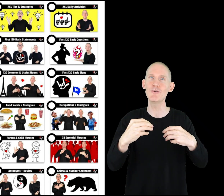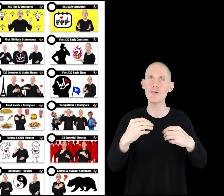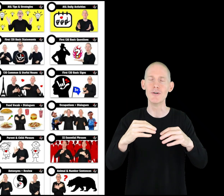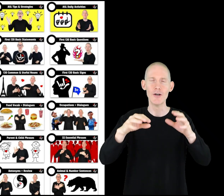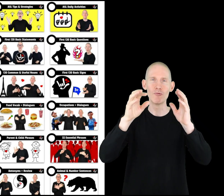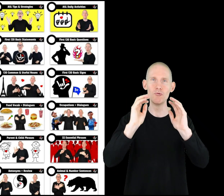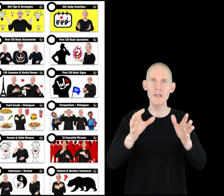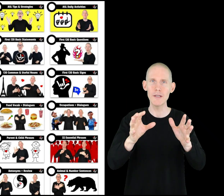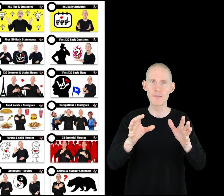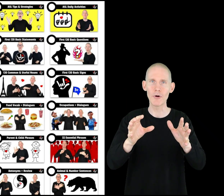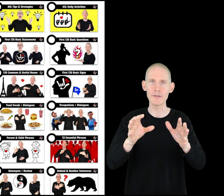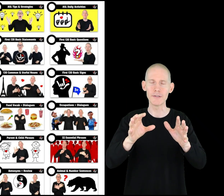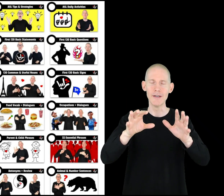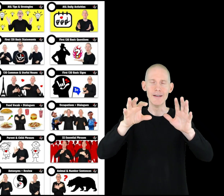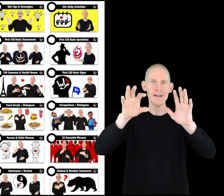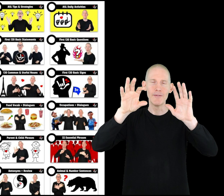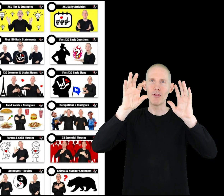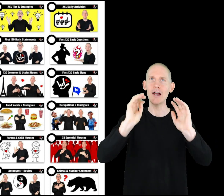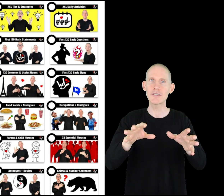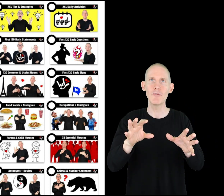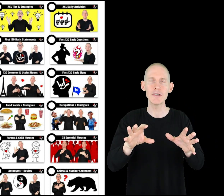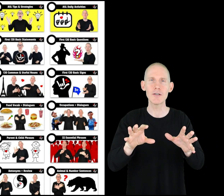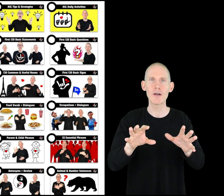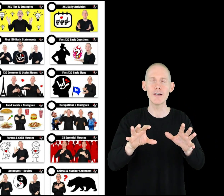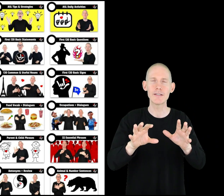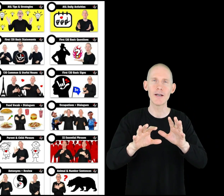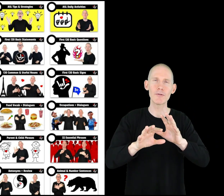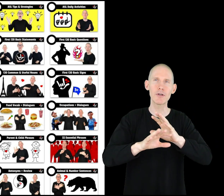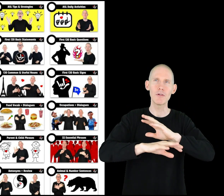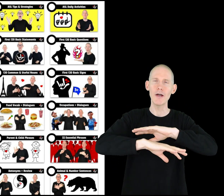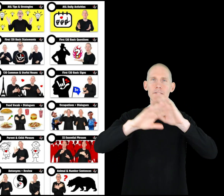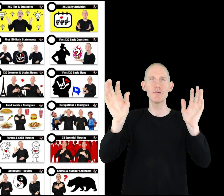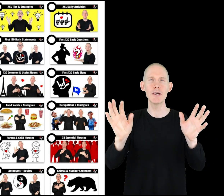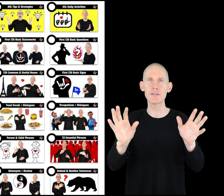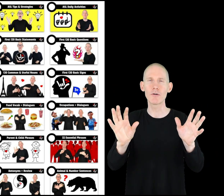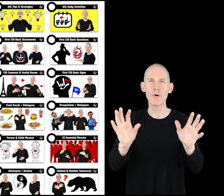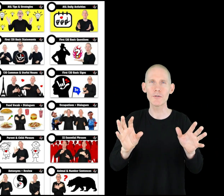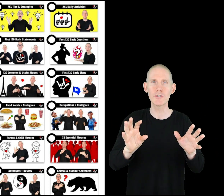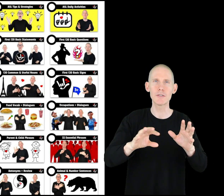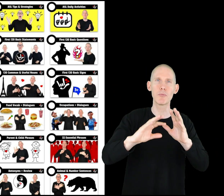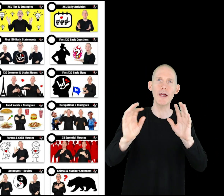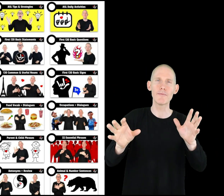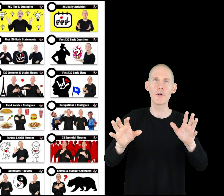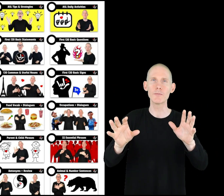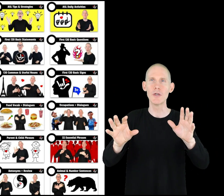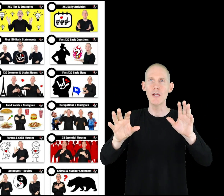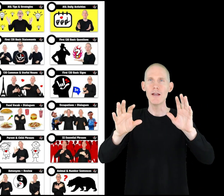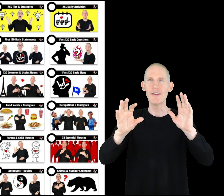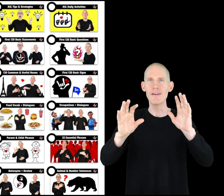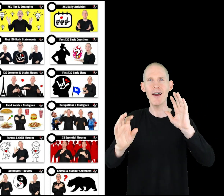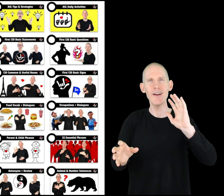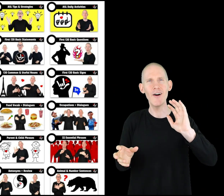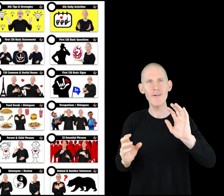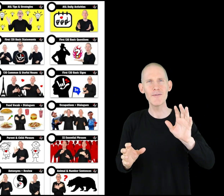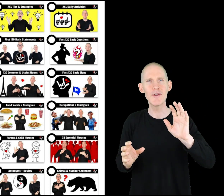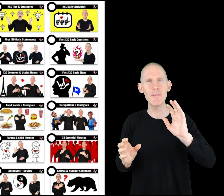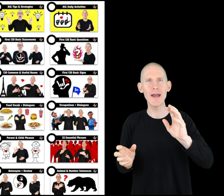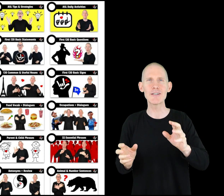you. Really important. Lots of ASL content out there, lots of ASL courses, platforms. Not all of them actually